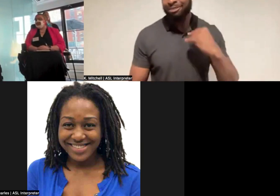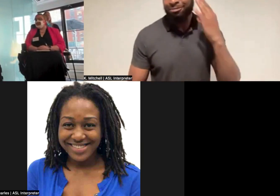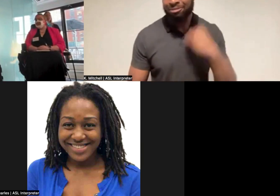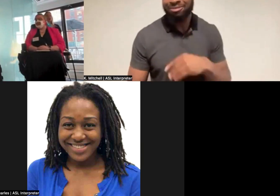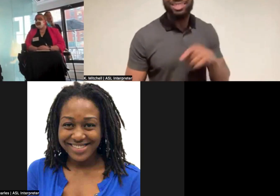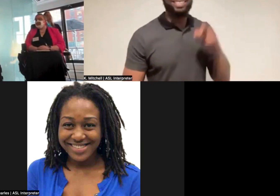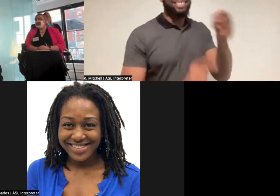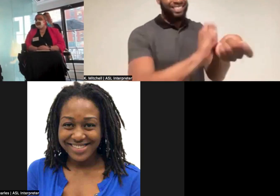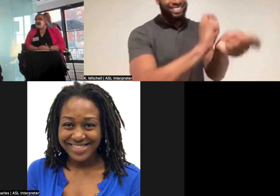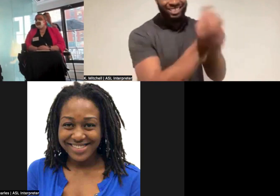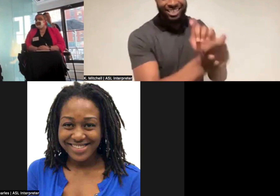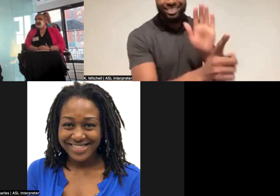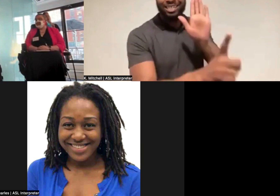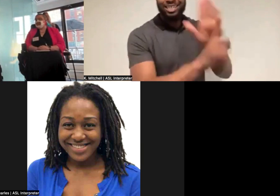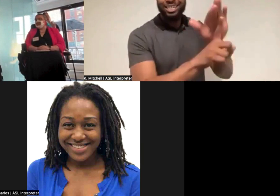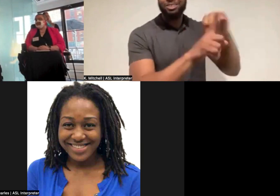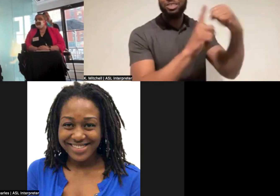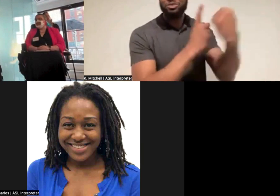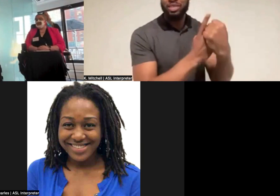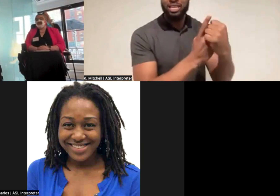it, was really helpful.